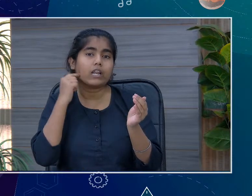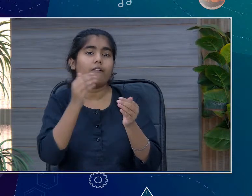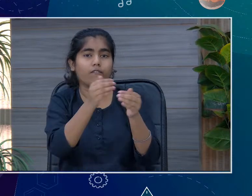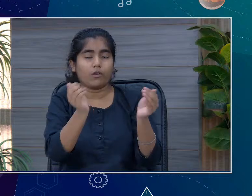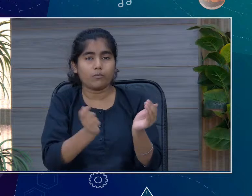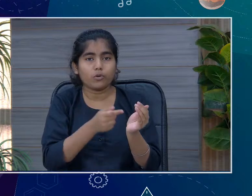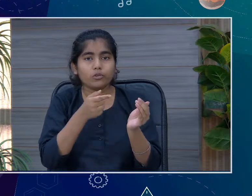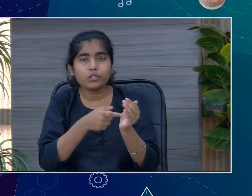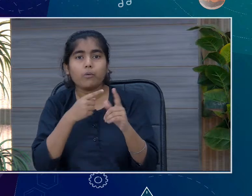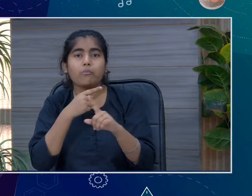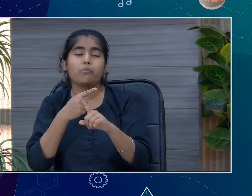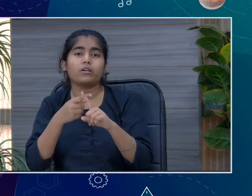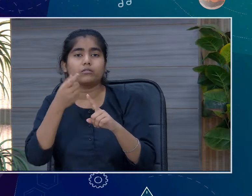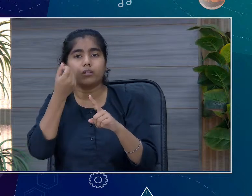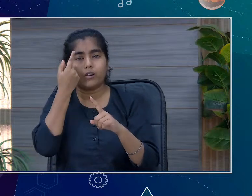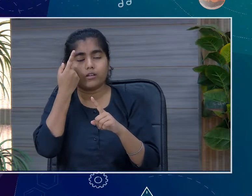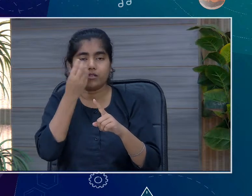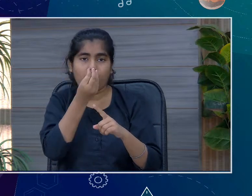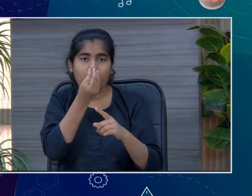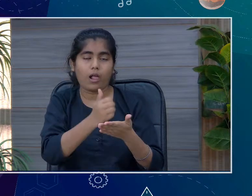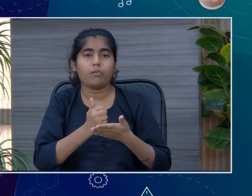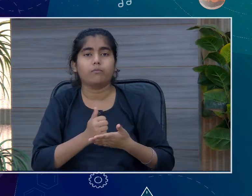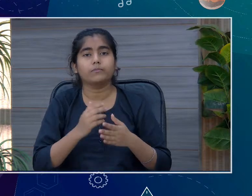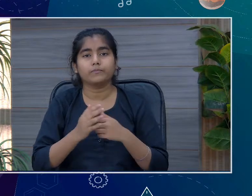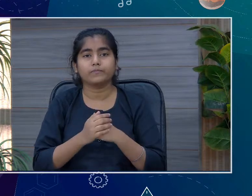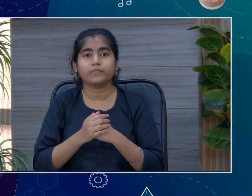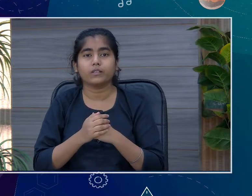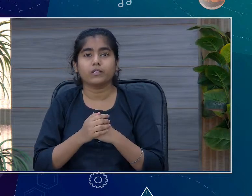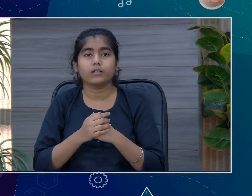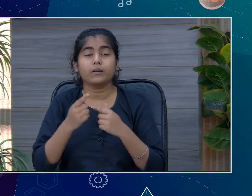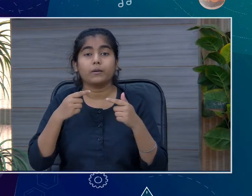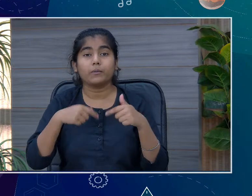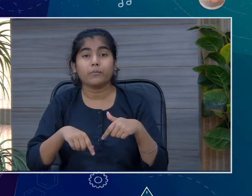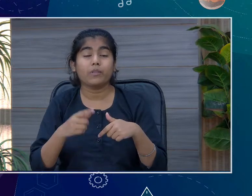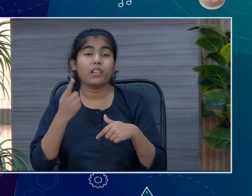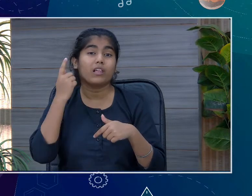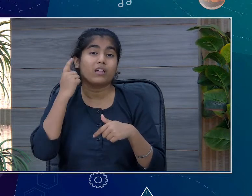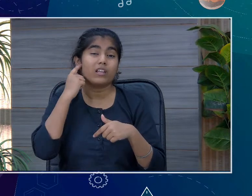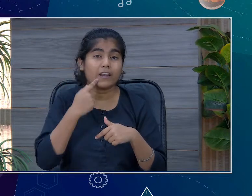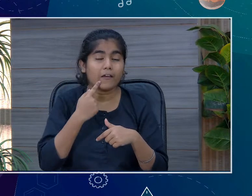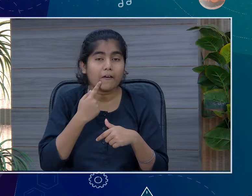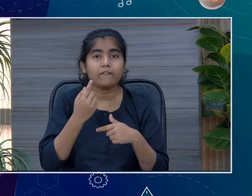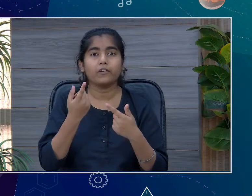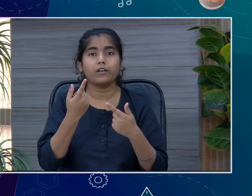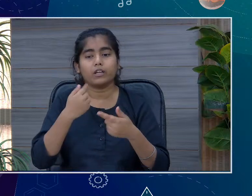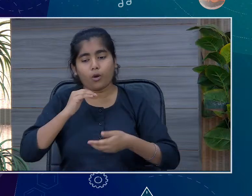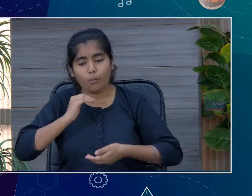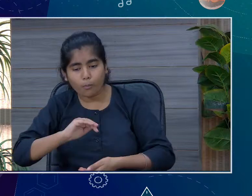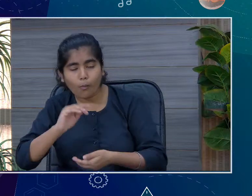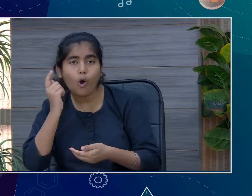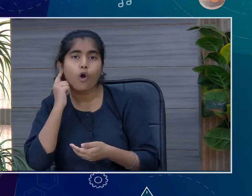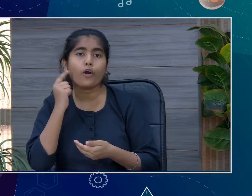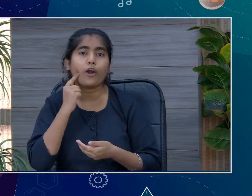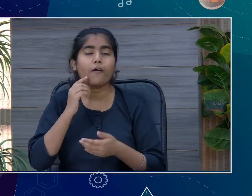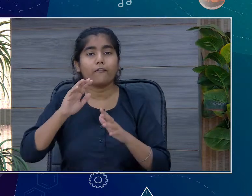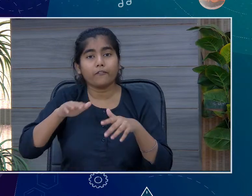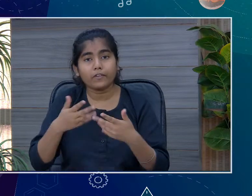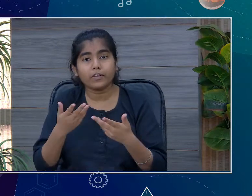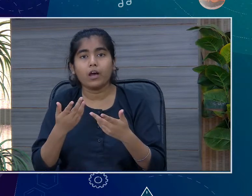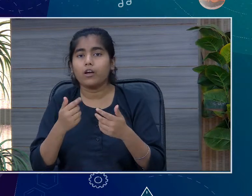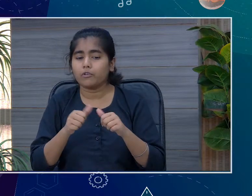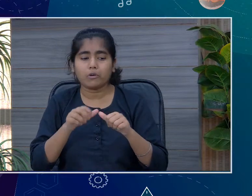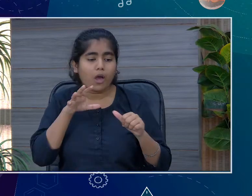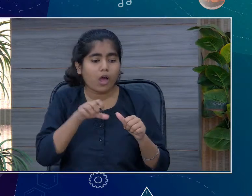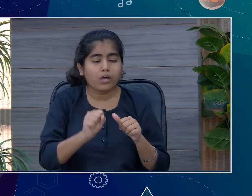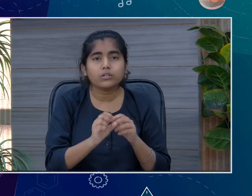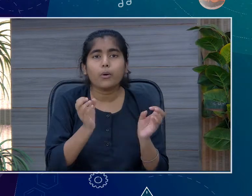with a capital D. Mostly, these deaf with the capital D, they're born deaf since birth. They have no access to